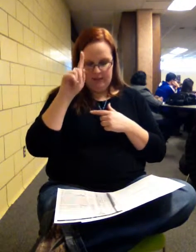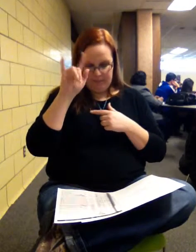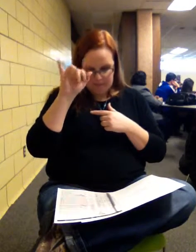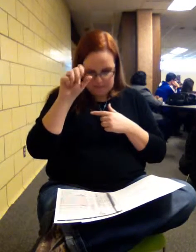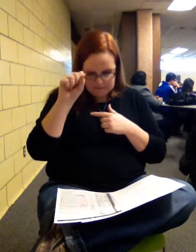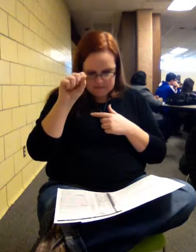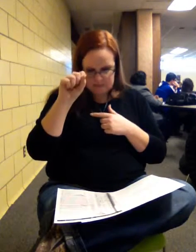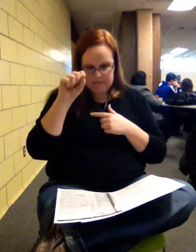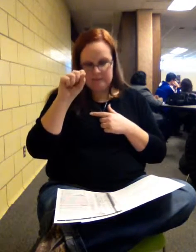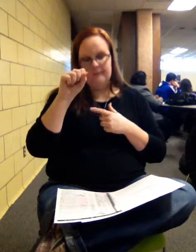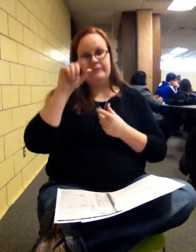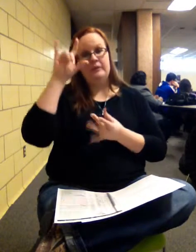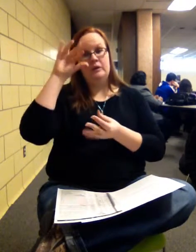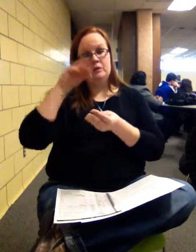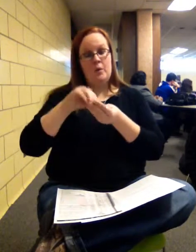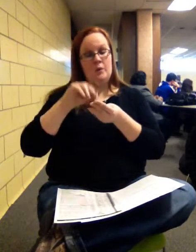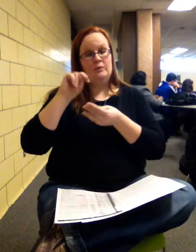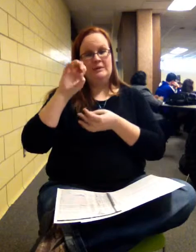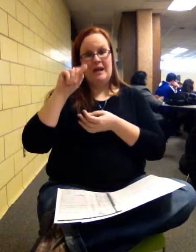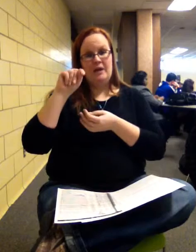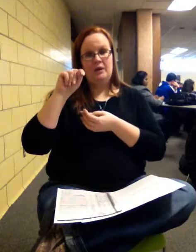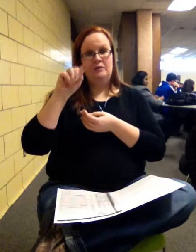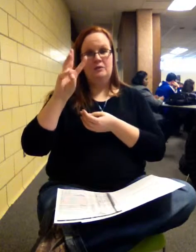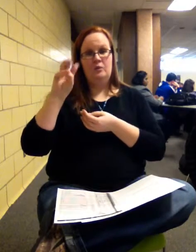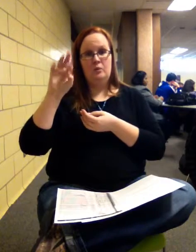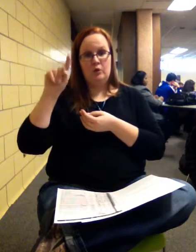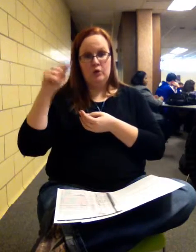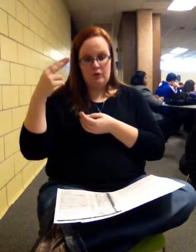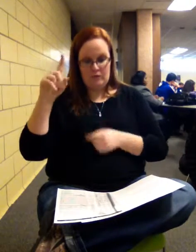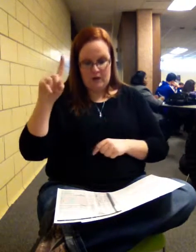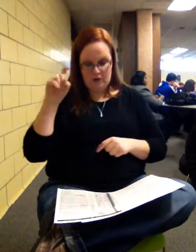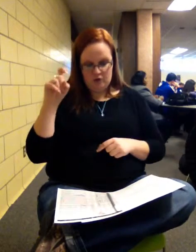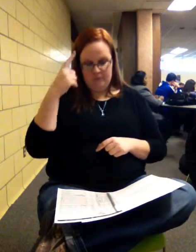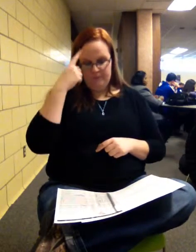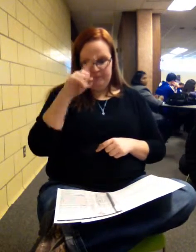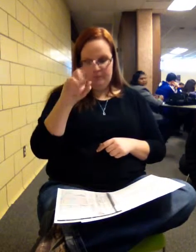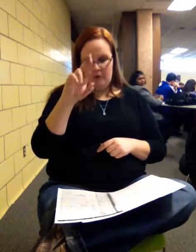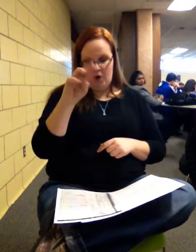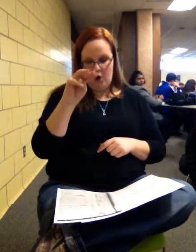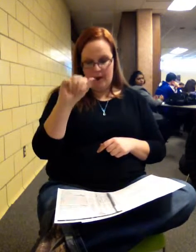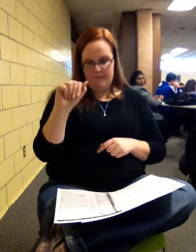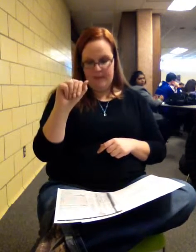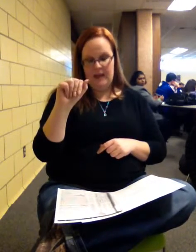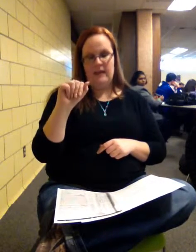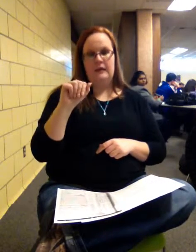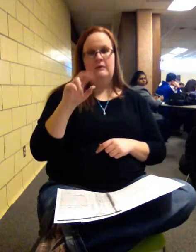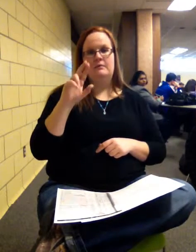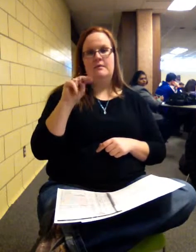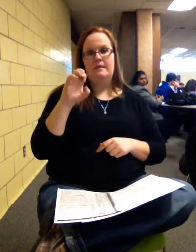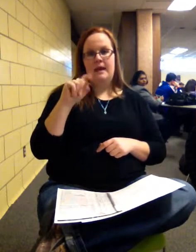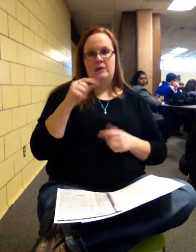total liabilities and net worth 100. So for RMA, net worth is equity. Net worth is